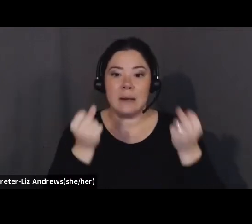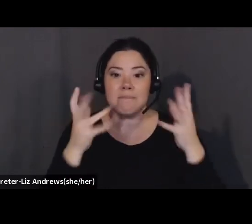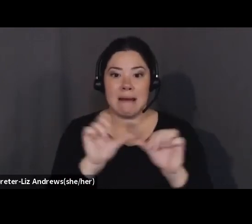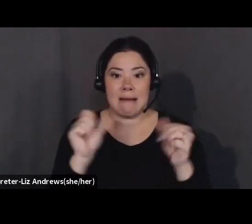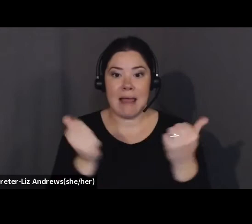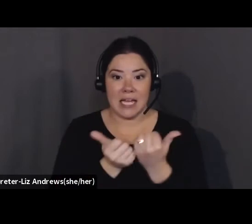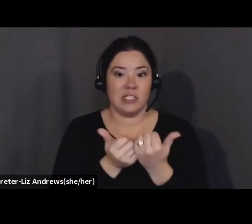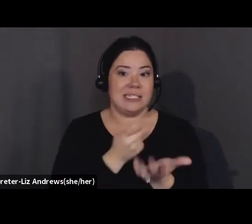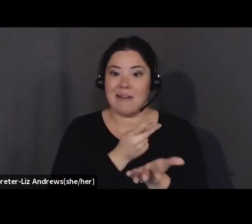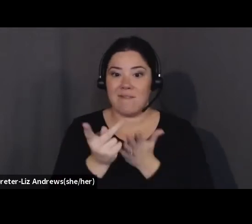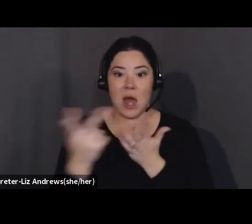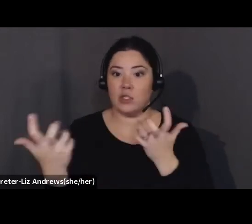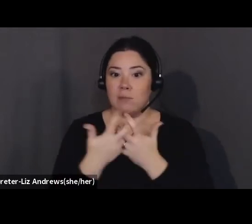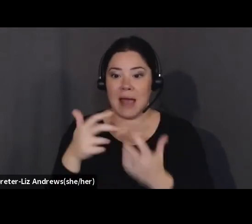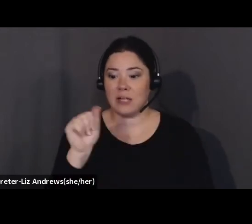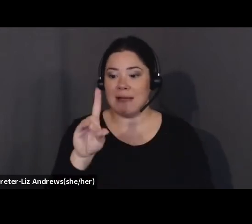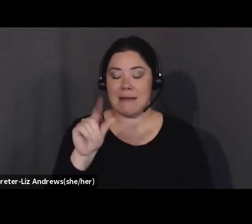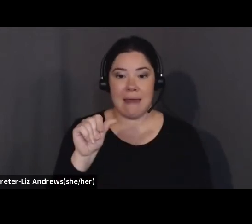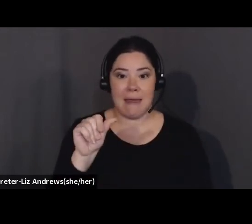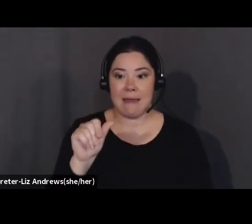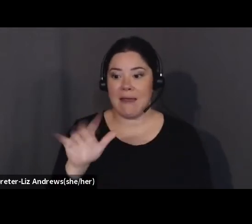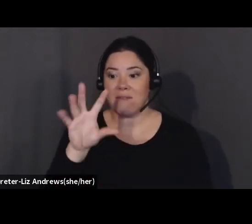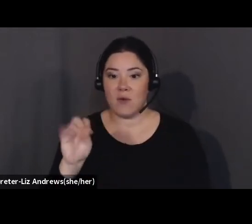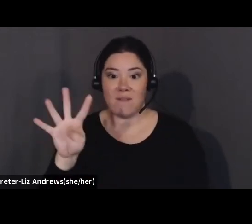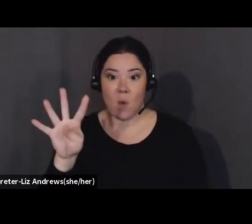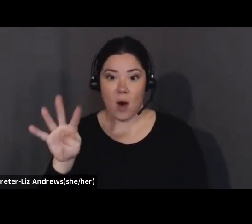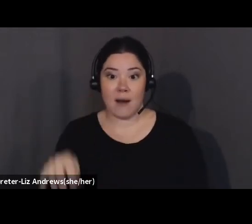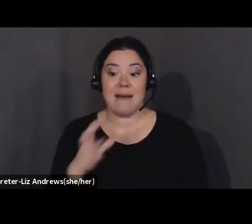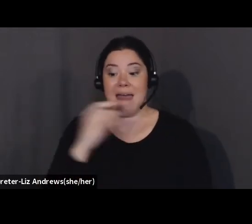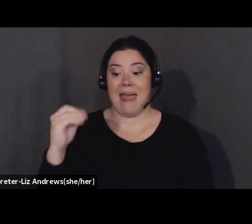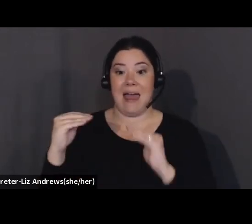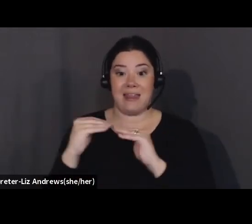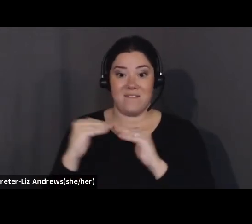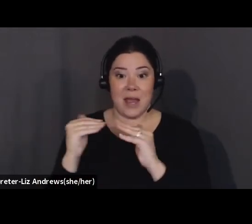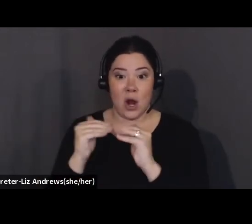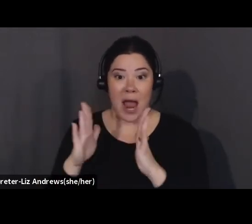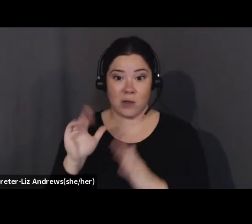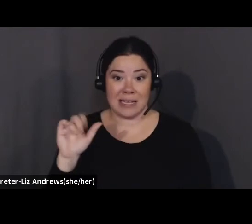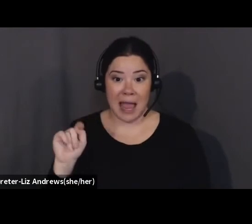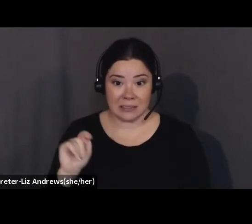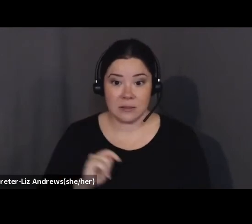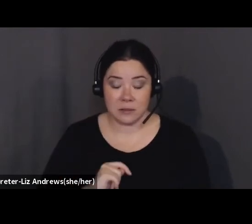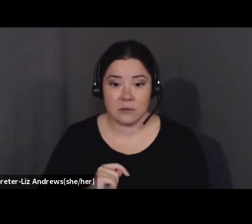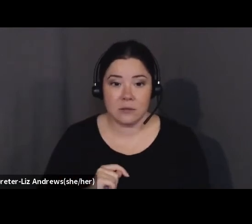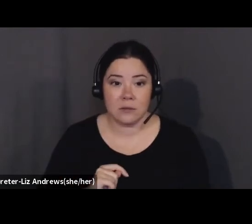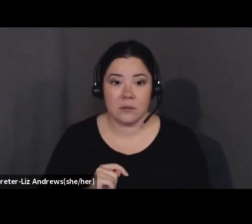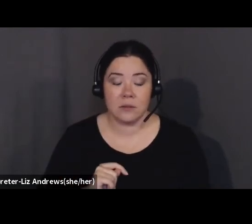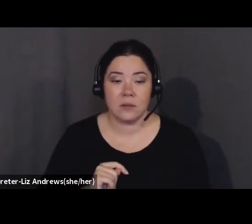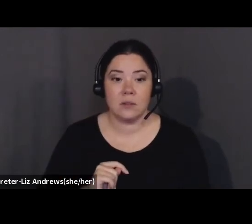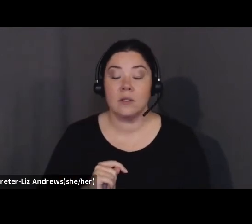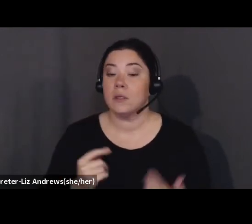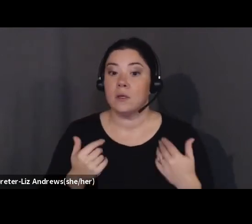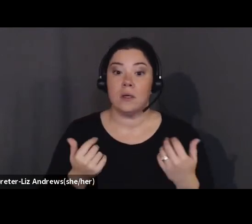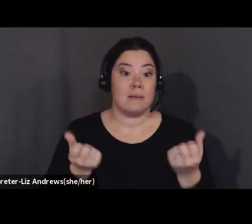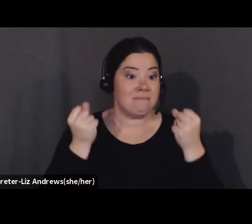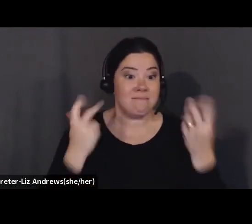comply with the ADA 504 and the Fair Housing Act. With major cities and metropolitan areas